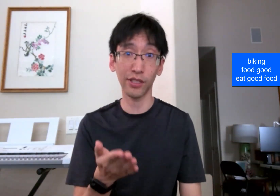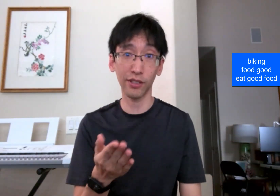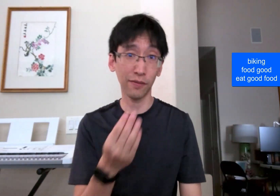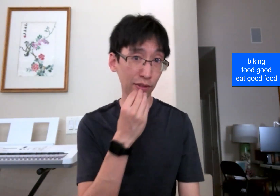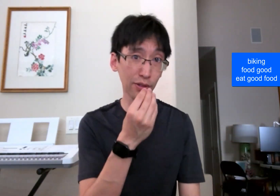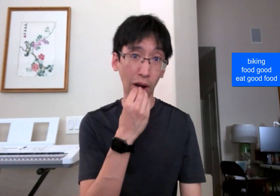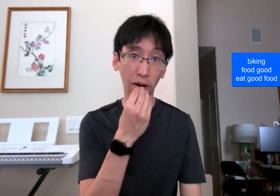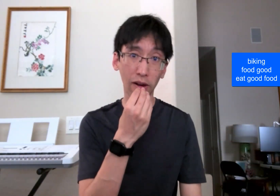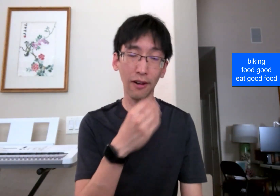ate some good food,